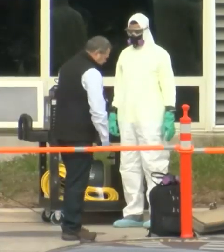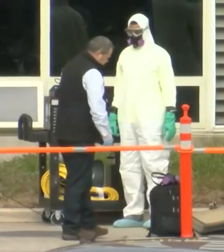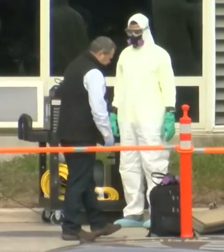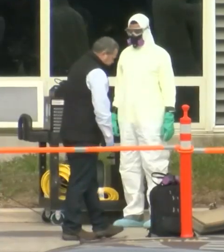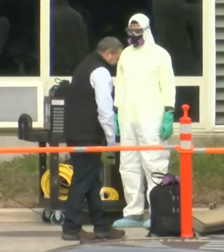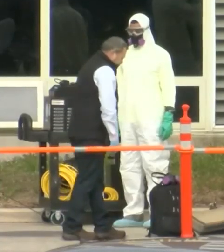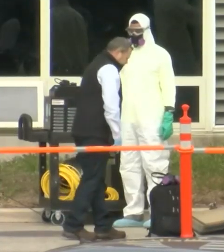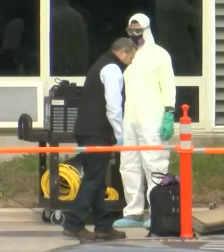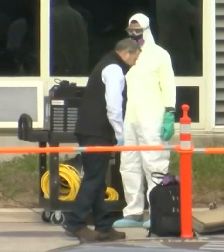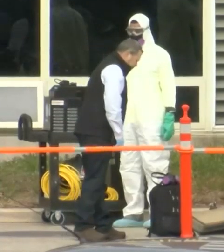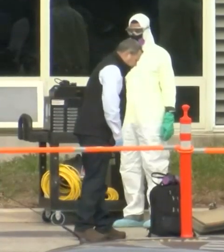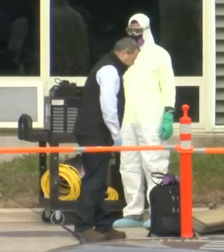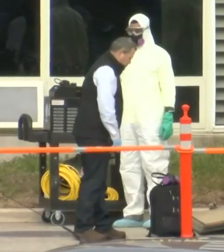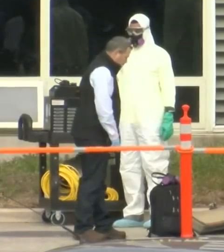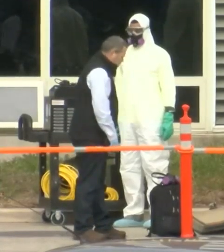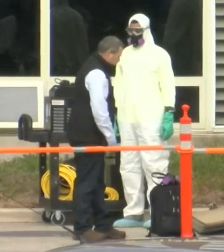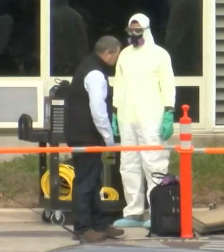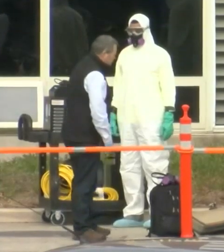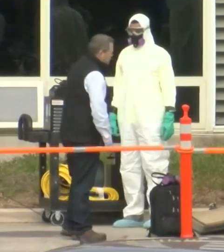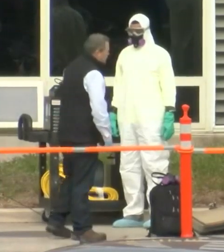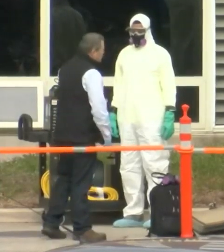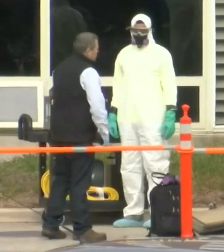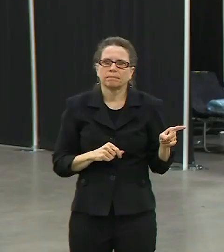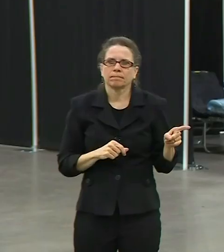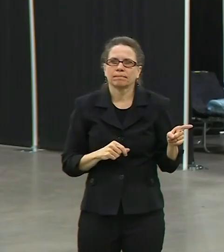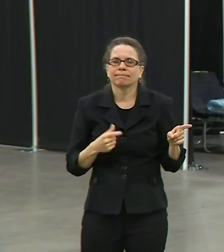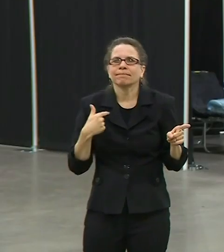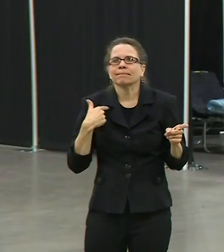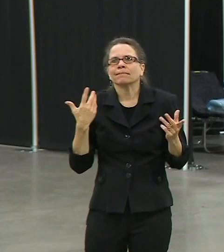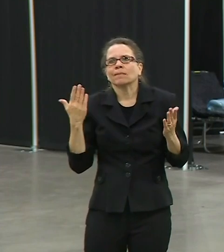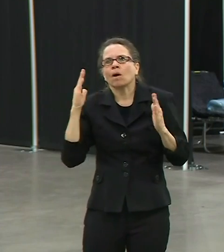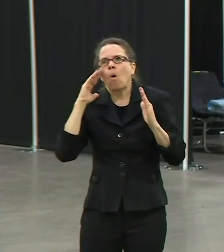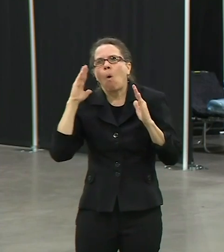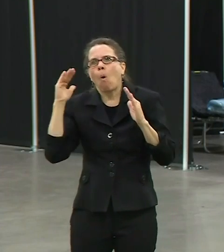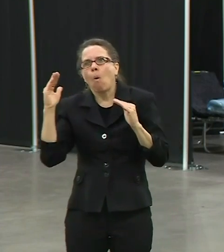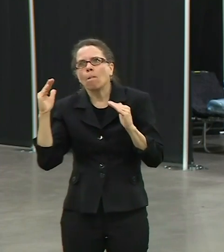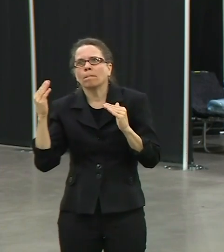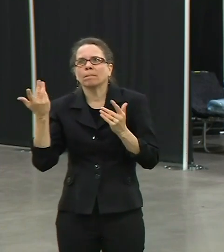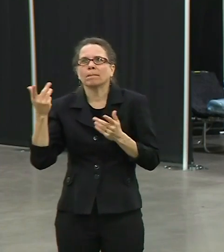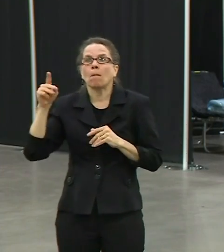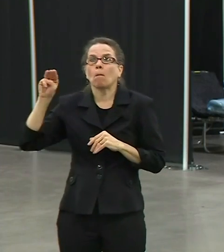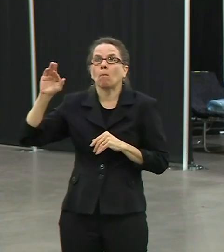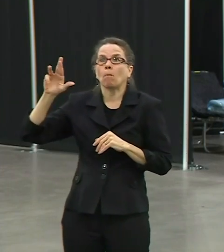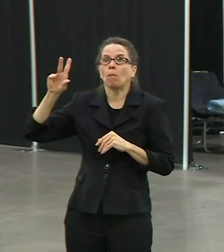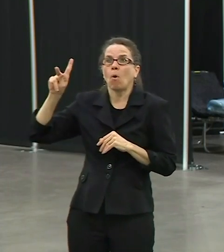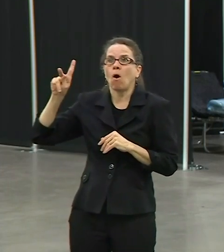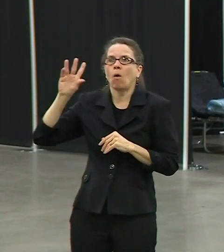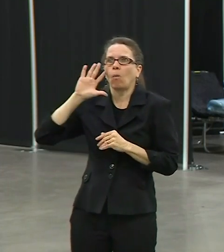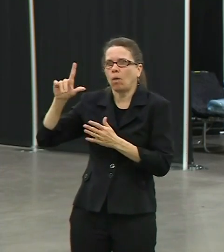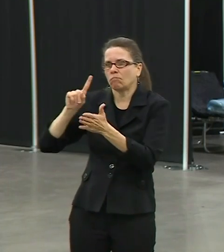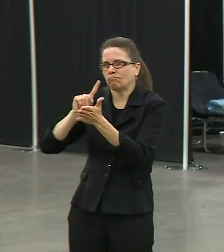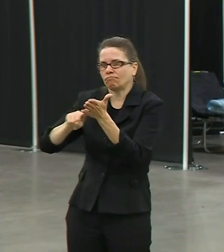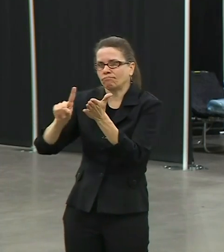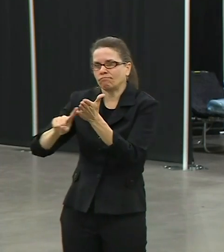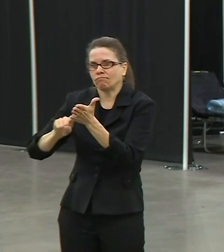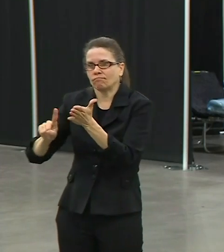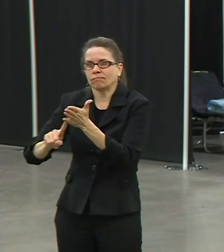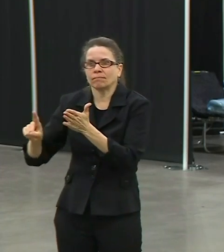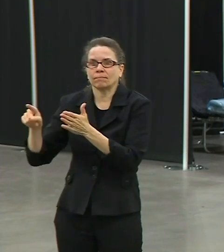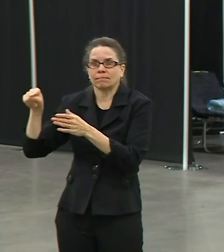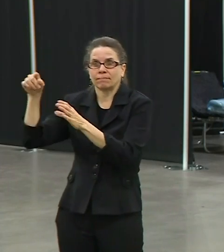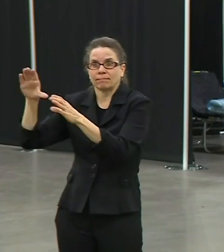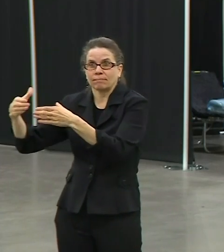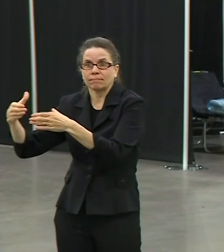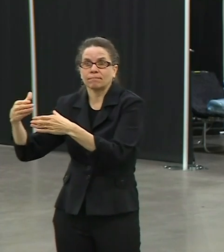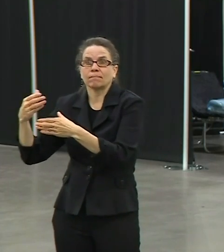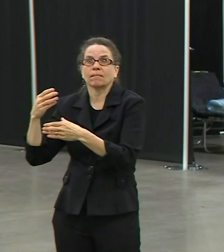home is under investigation by an attorney hired by the state. At a press conference today, Governor Charlie Baker didn't give a timeline of when